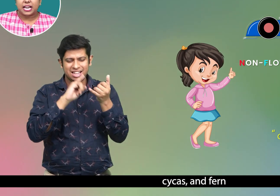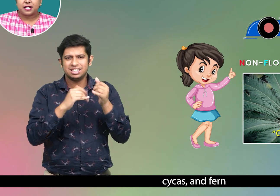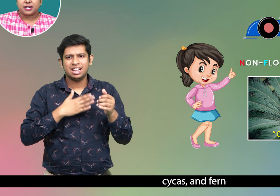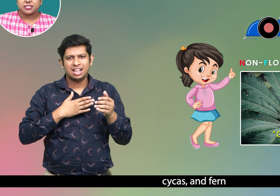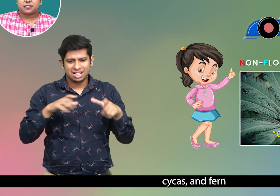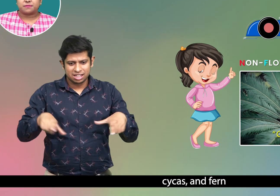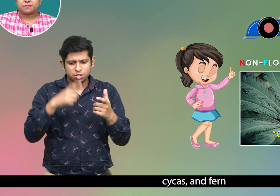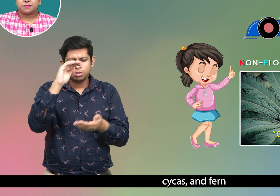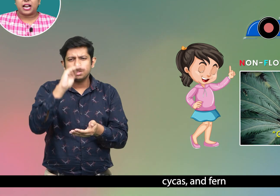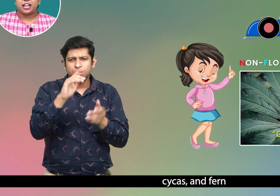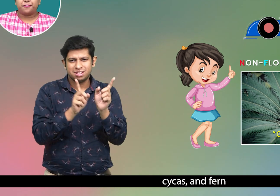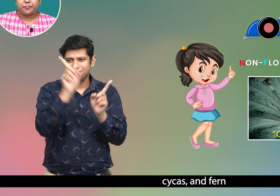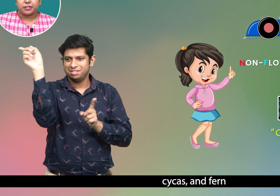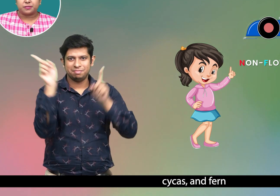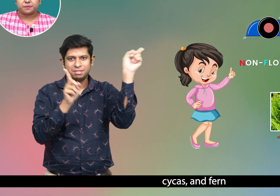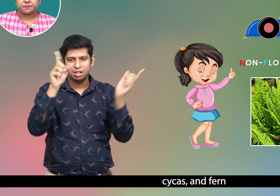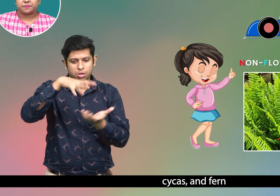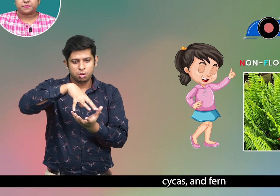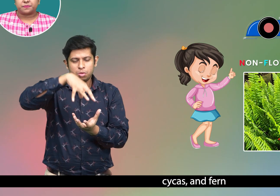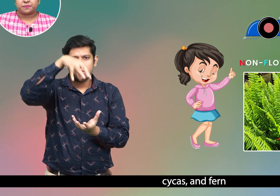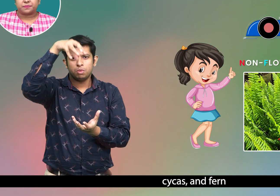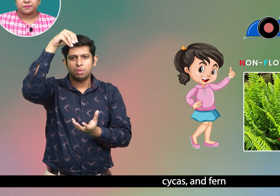and cycas and fern.